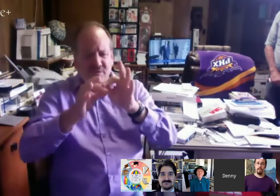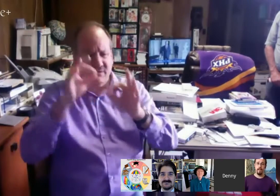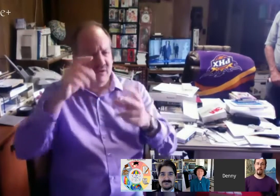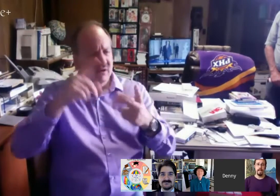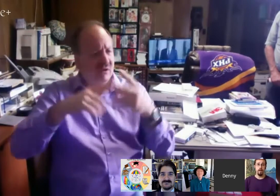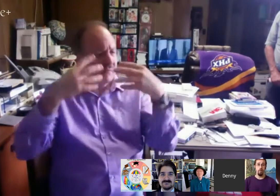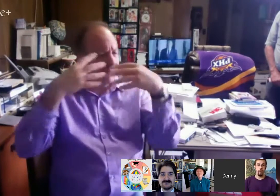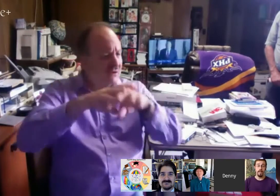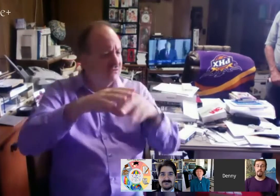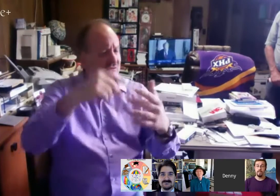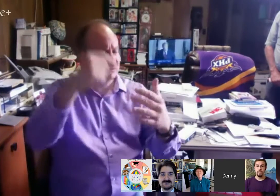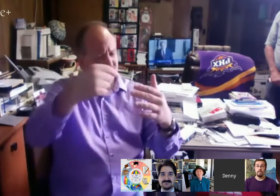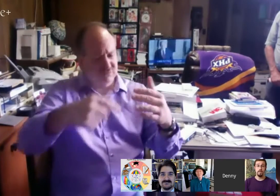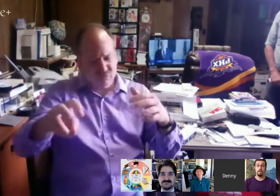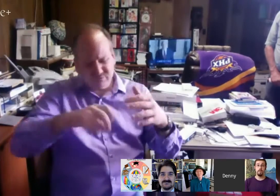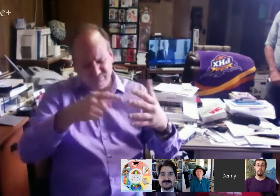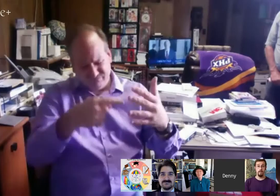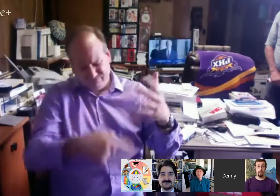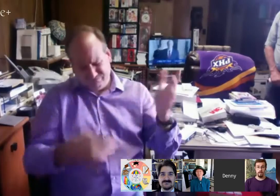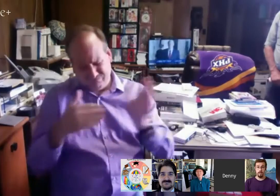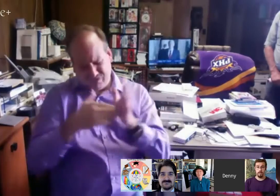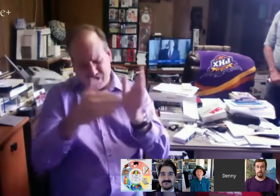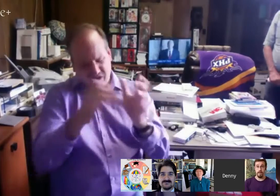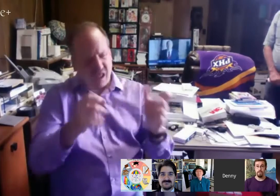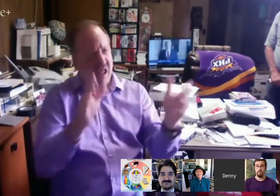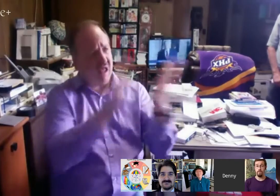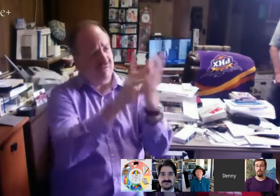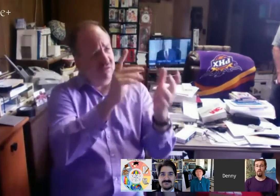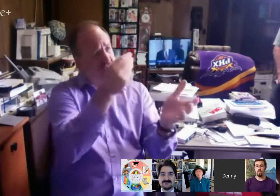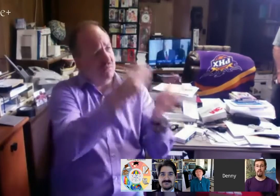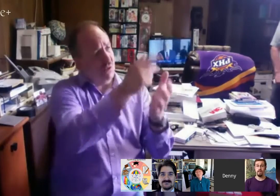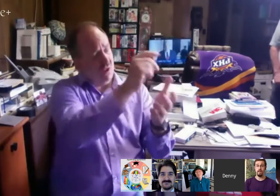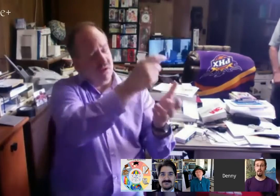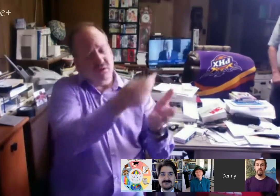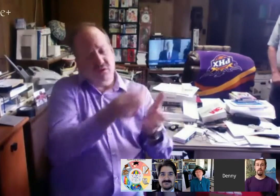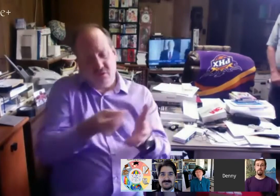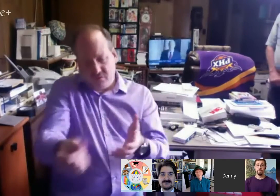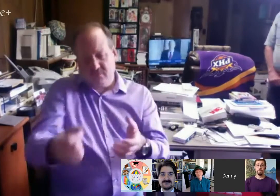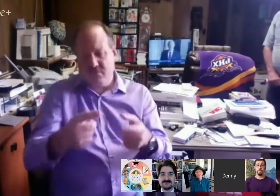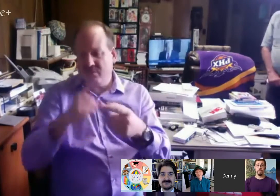settings, you have to get grants to spend for all of